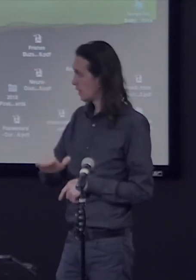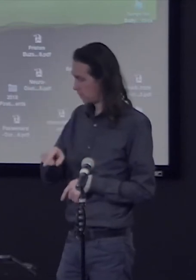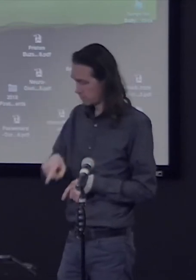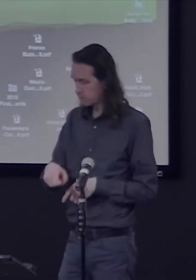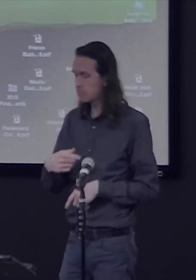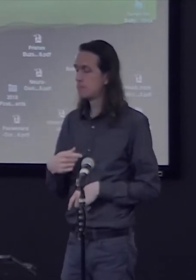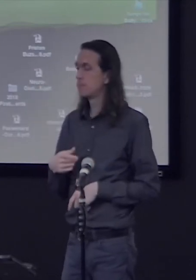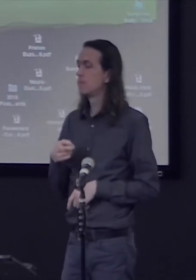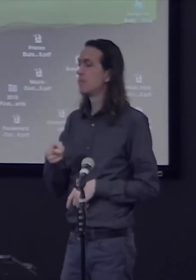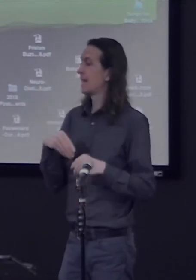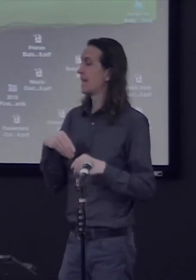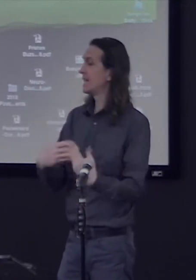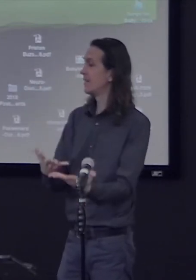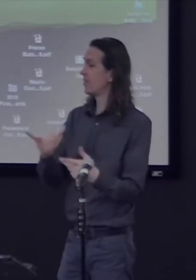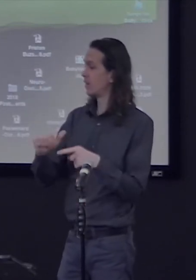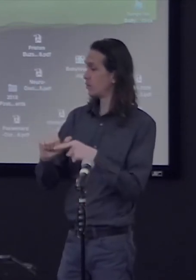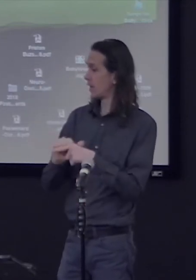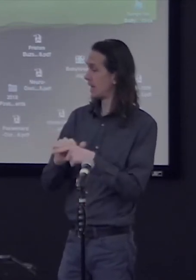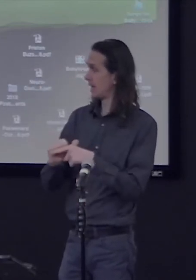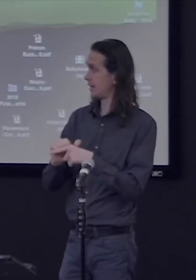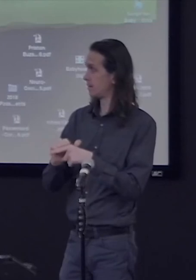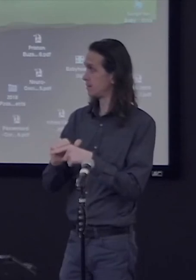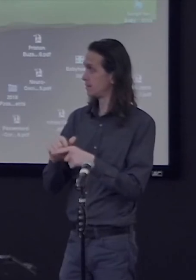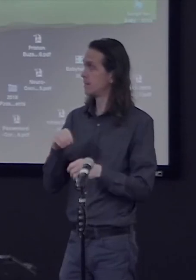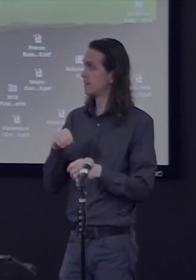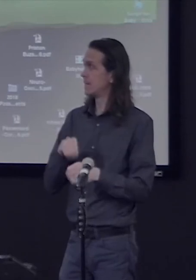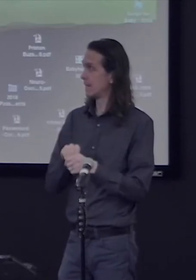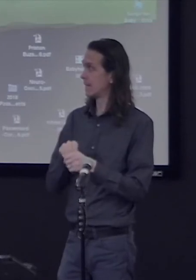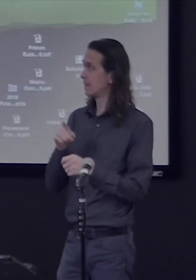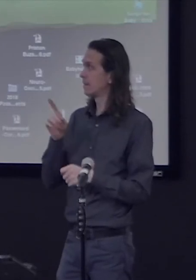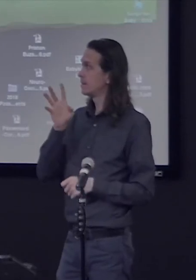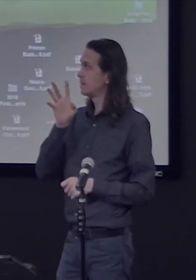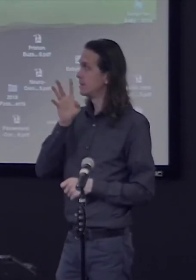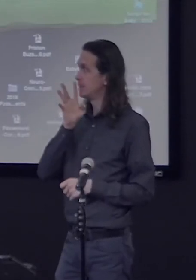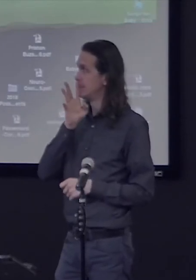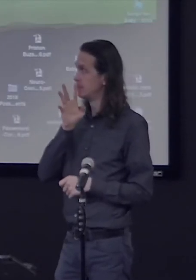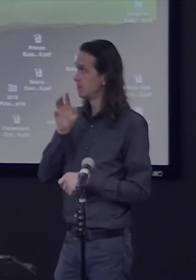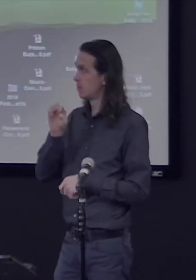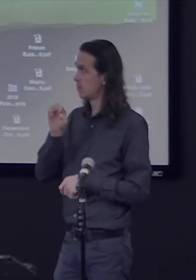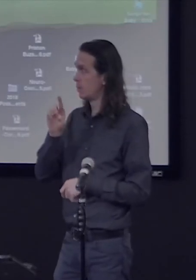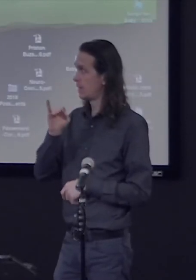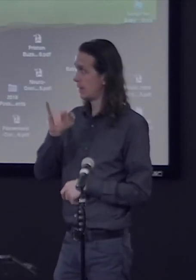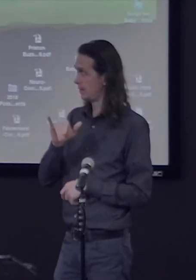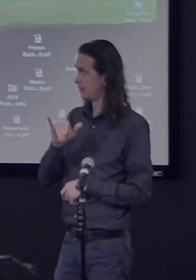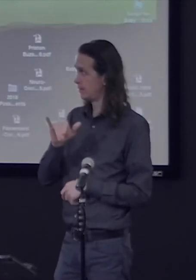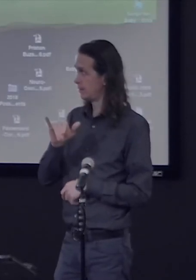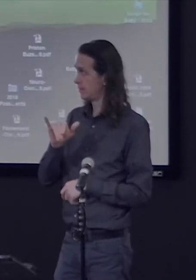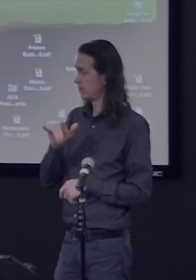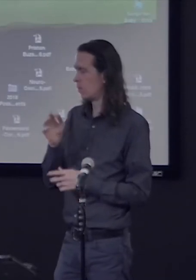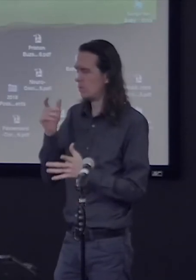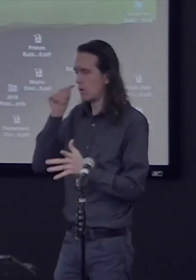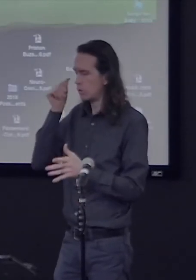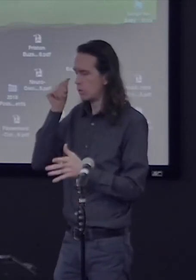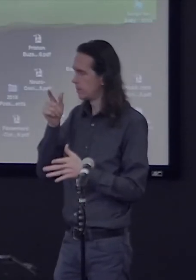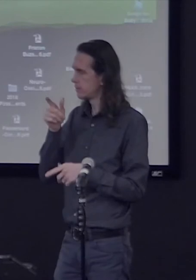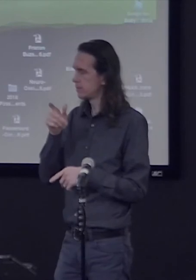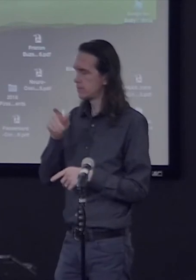functions both sign language and um spoken english language given uh the training in the